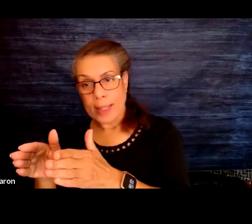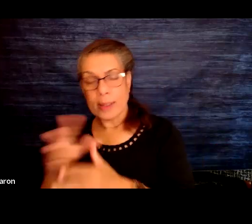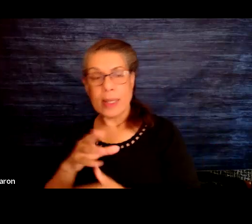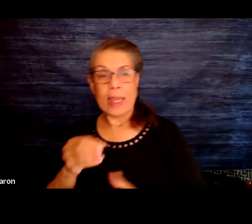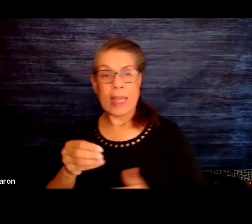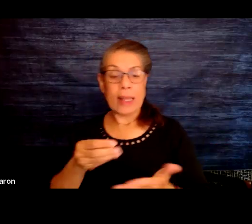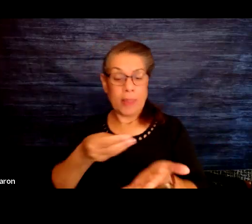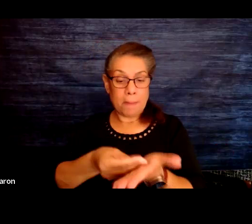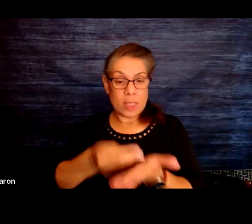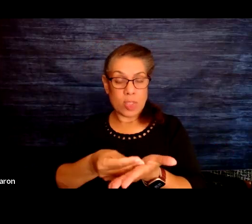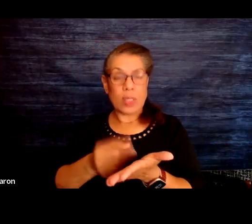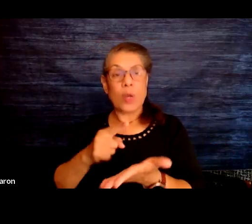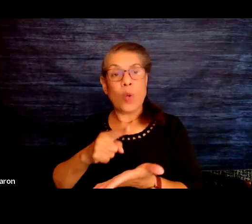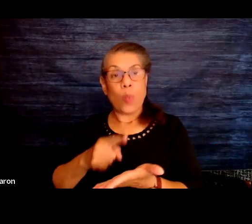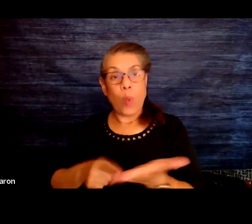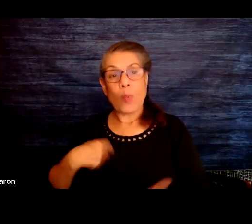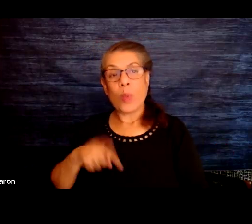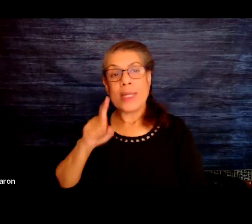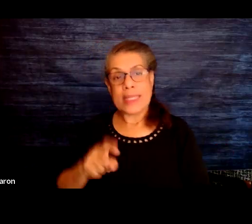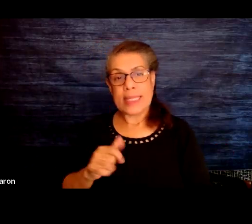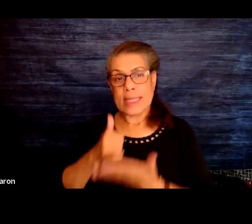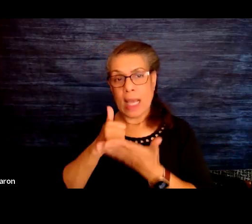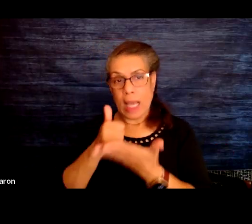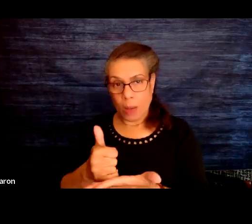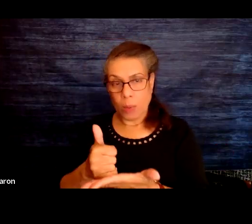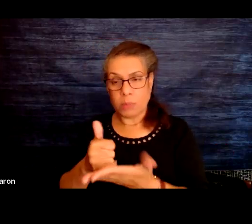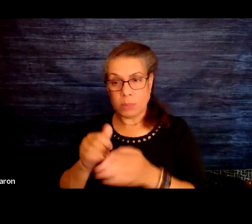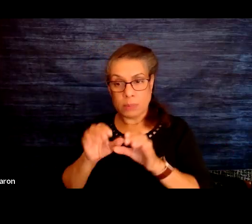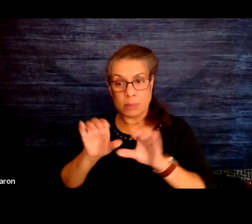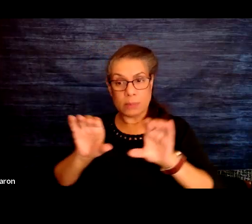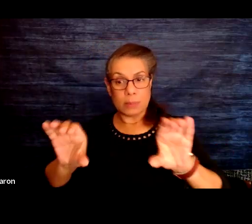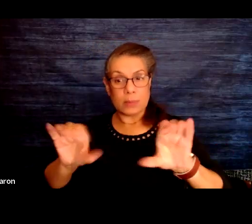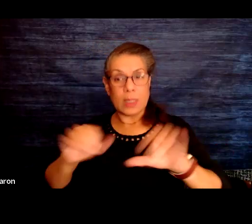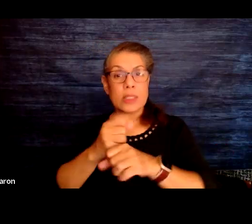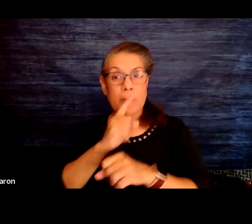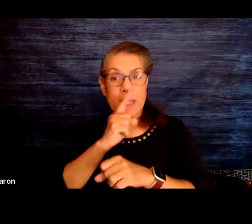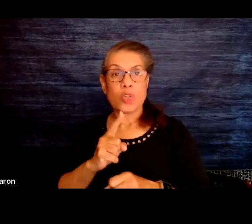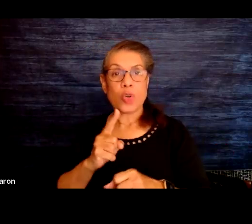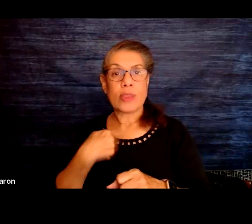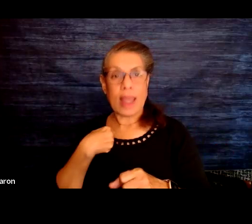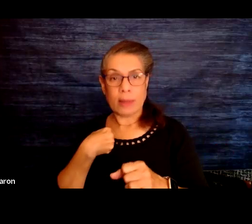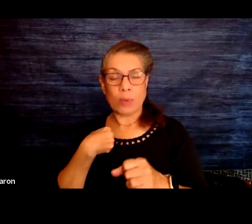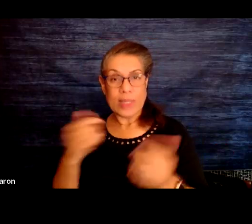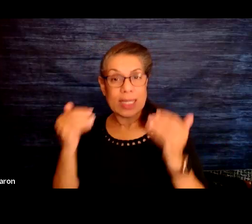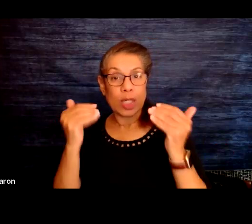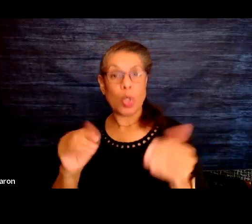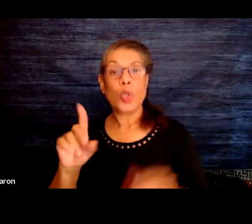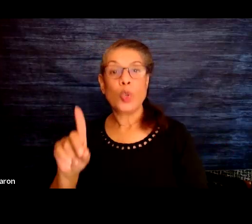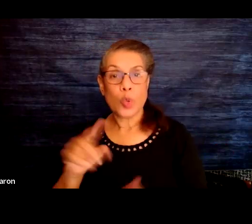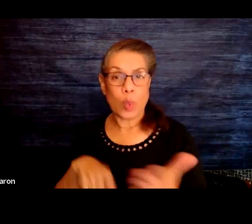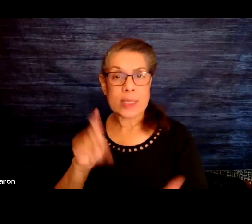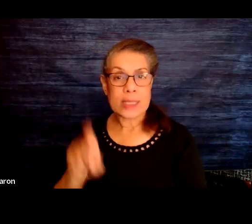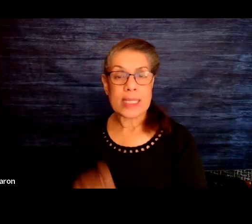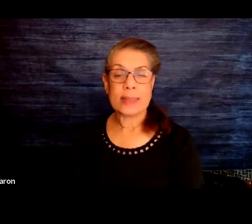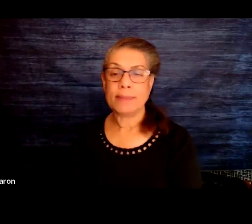the resources that we know we're going to need to allocate to ensure that we can actually make sure the initiatives go through. So I